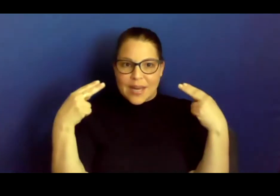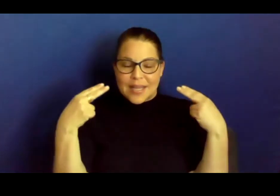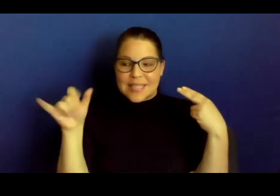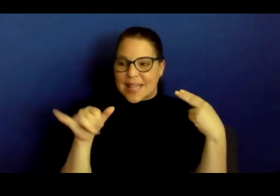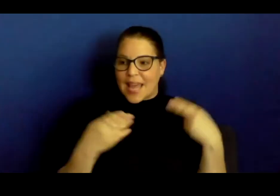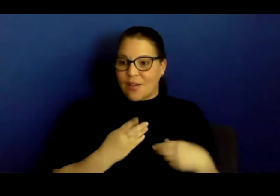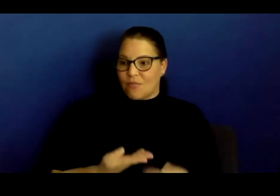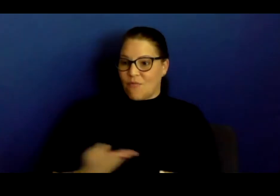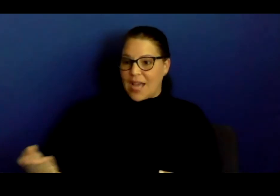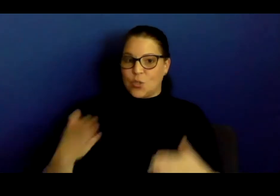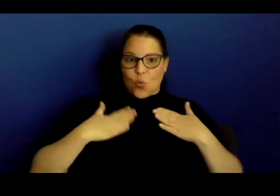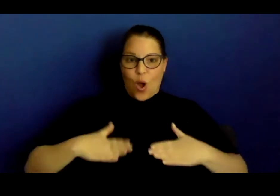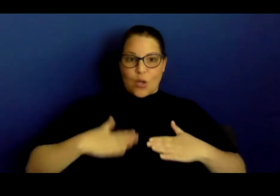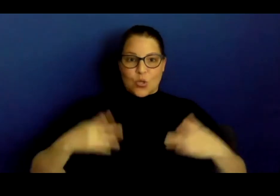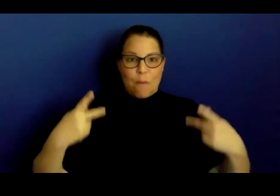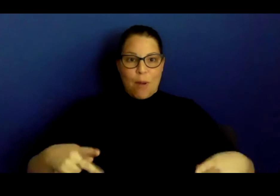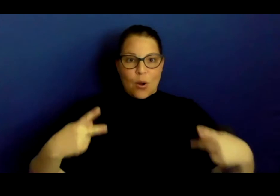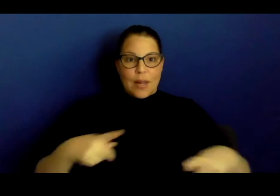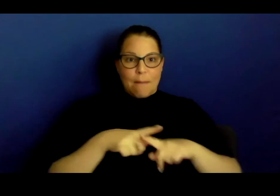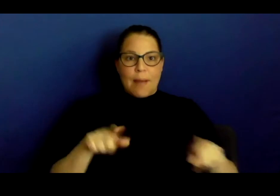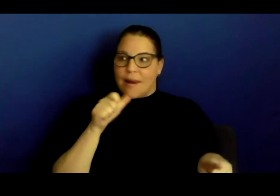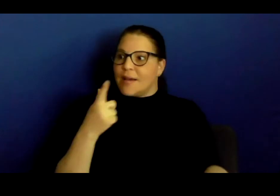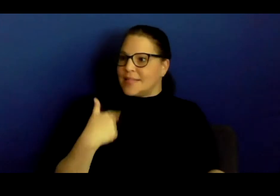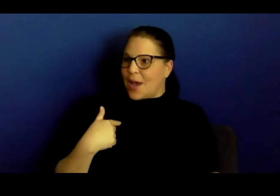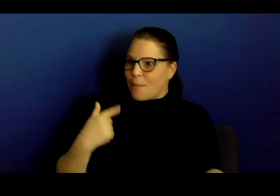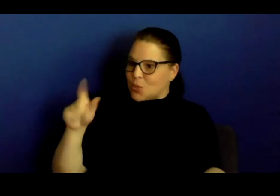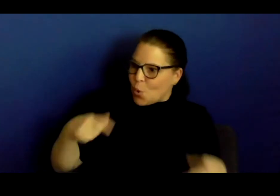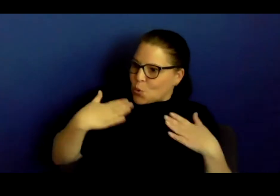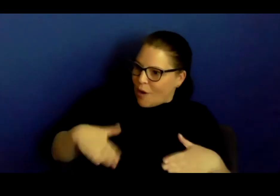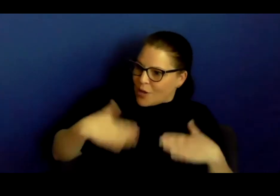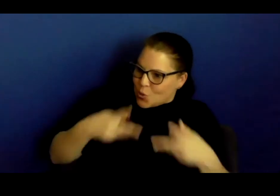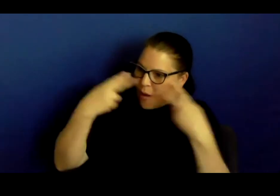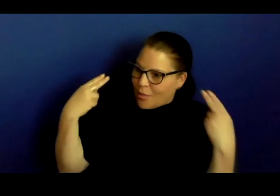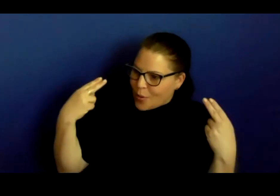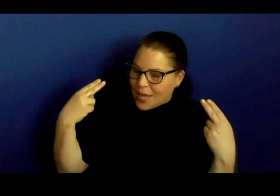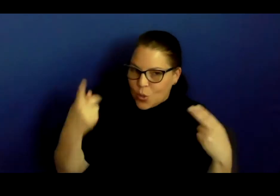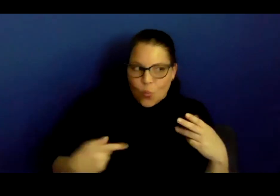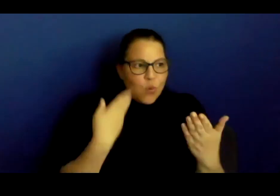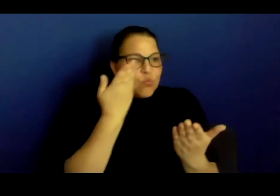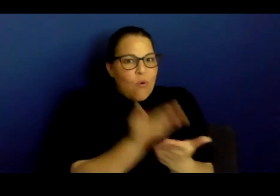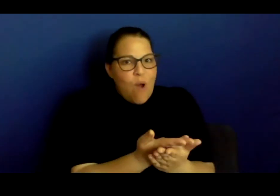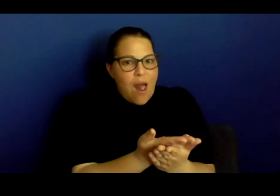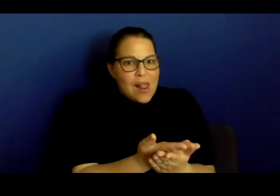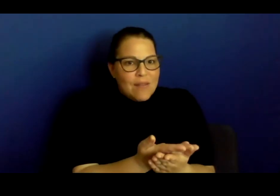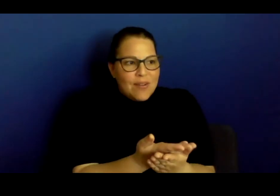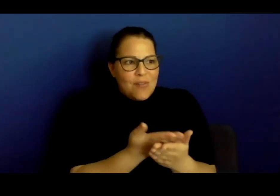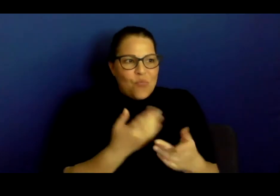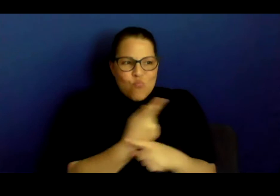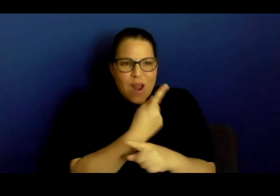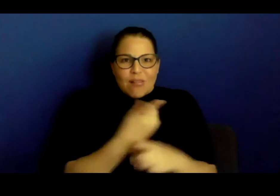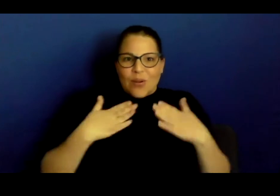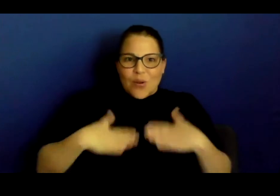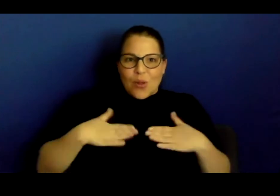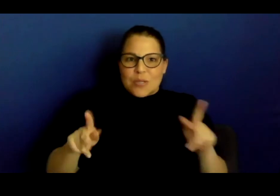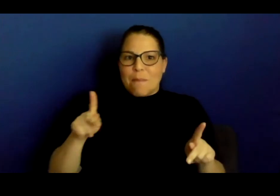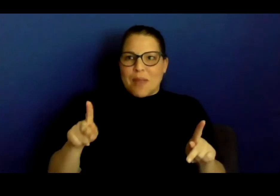a costume party without anybody telling you it's going to be a costume party. So then there you are with your very nice jeans and shirt, and everybody's dressed